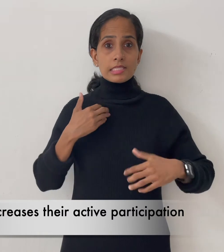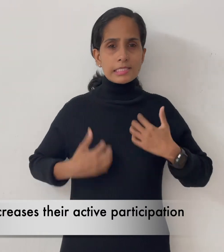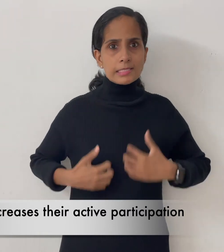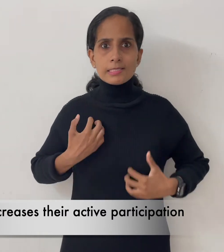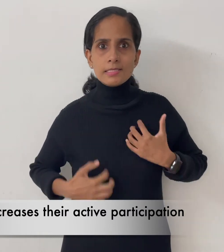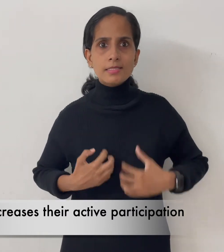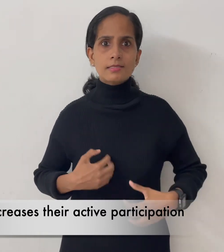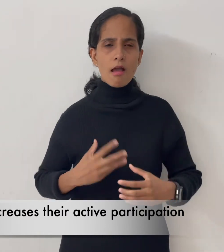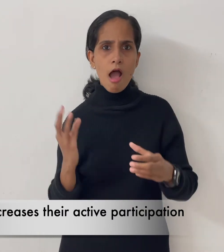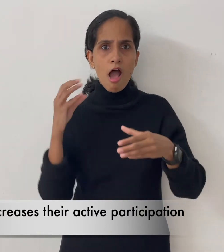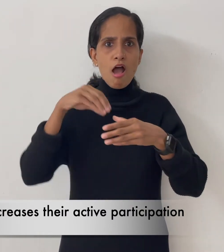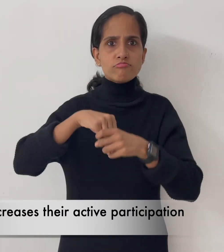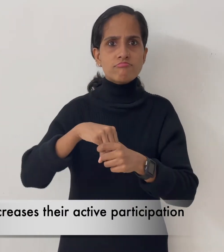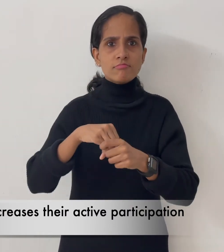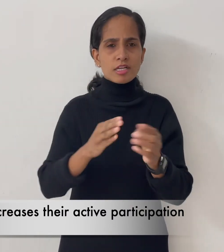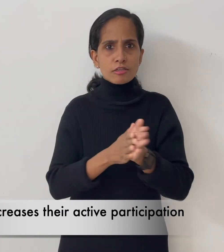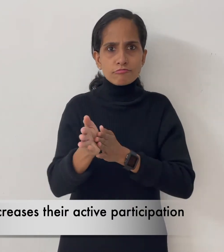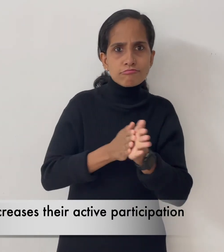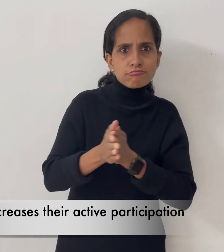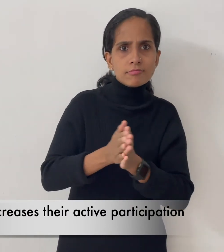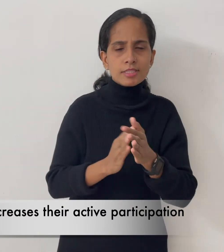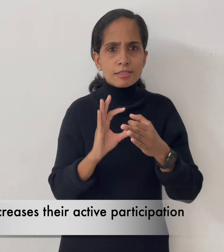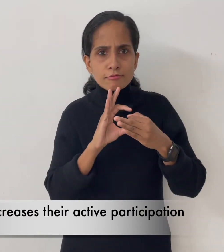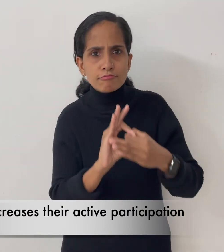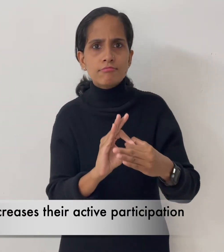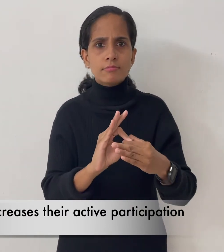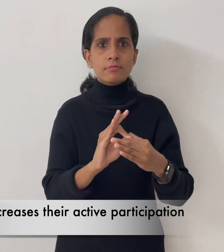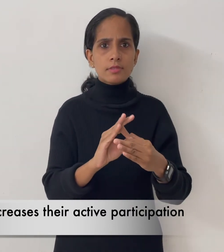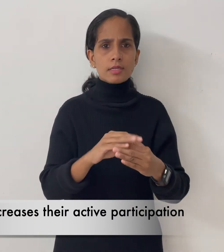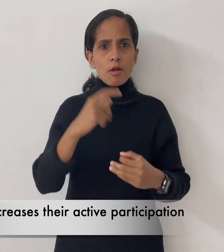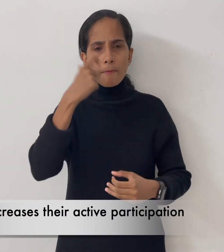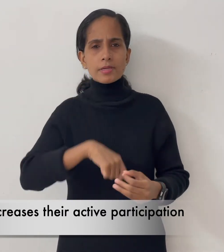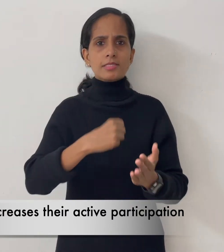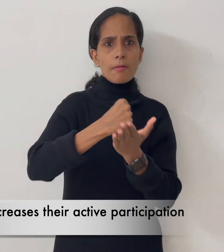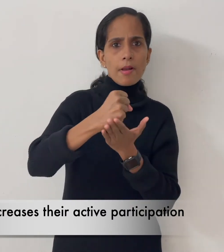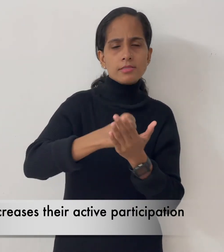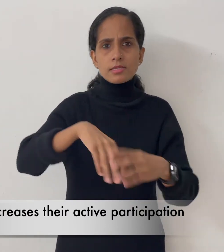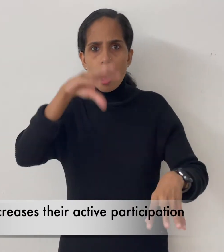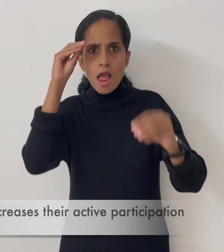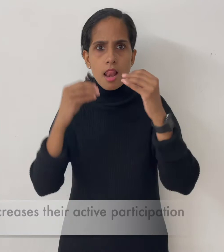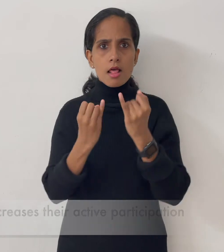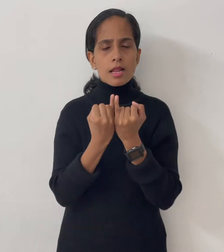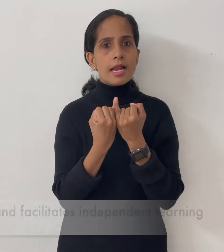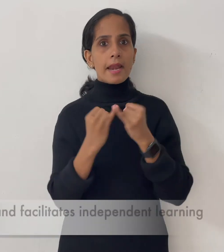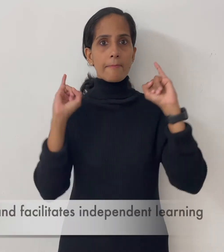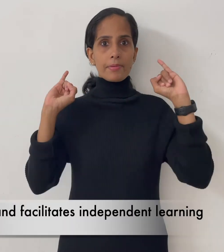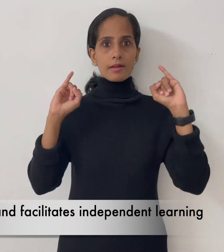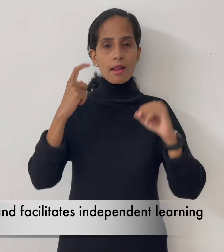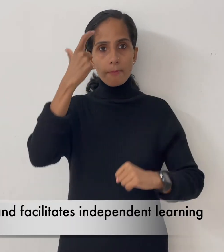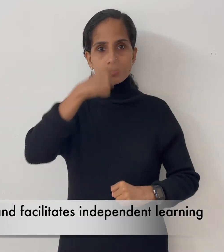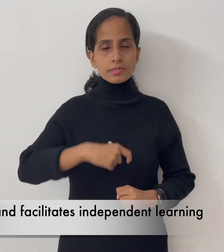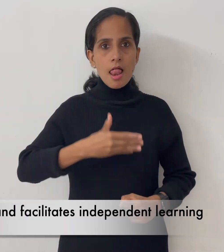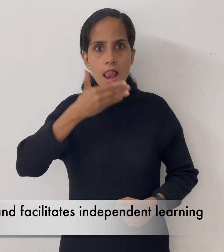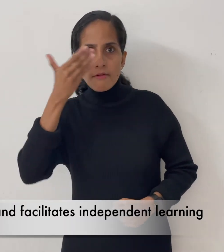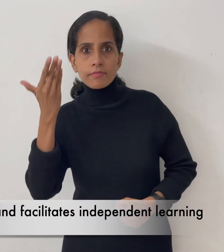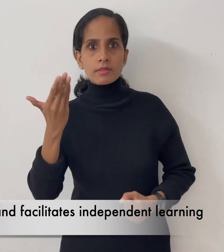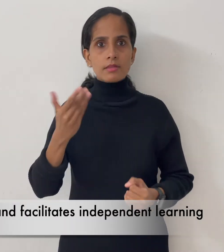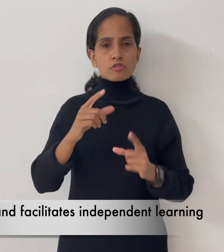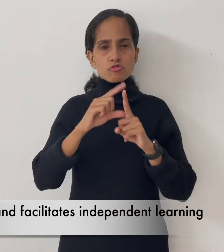And it also increases their active participation and enthusiasm